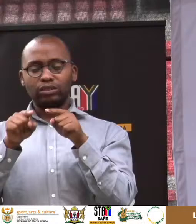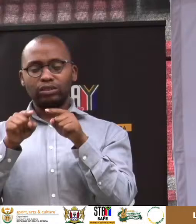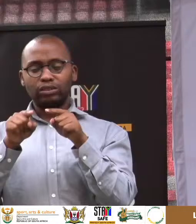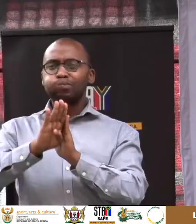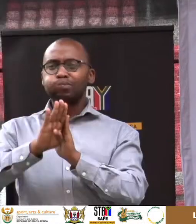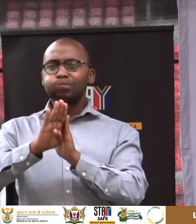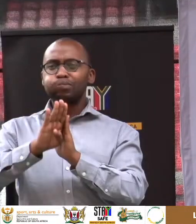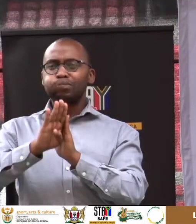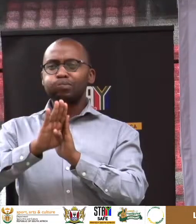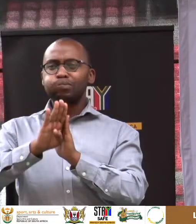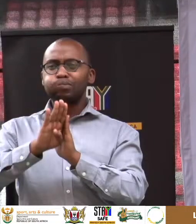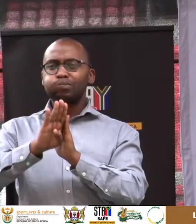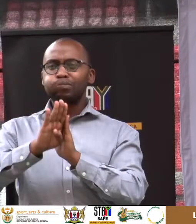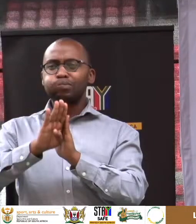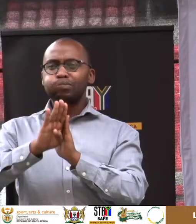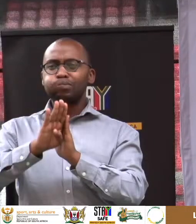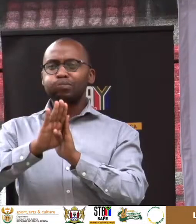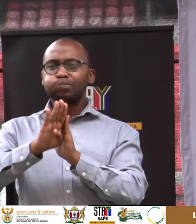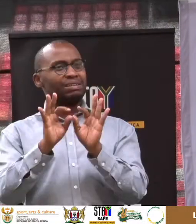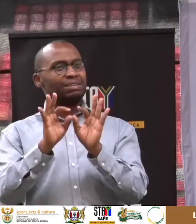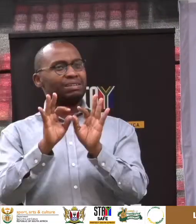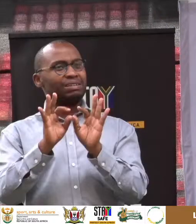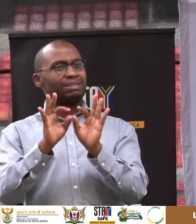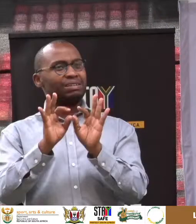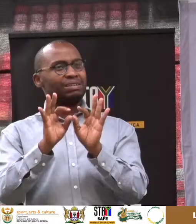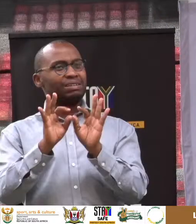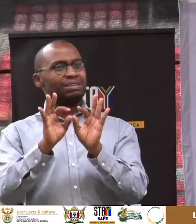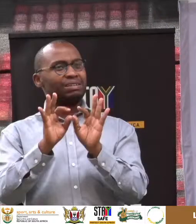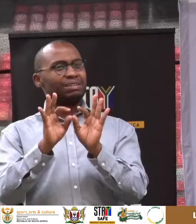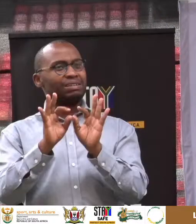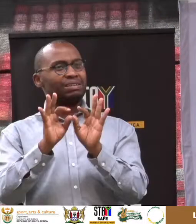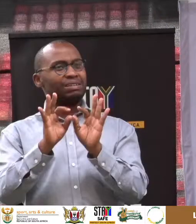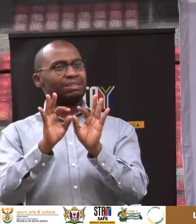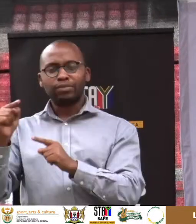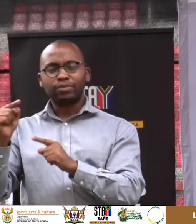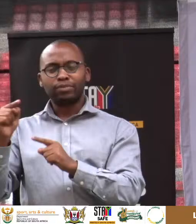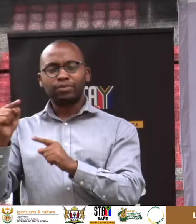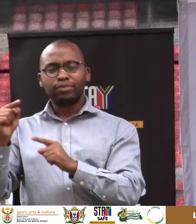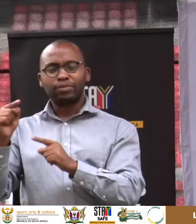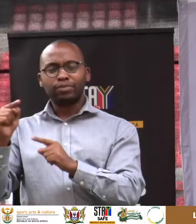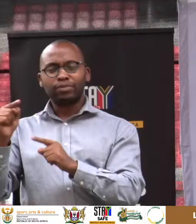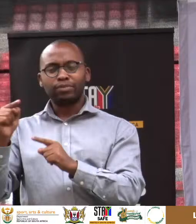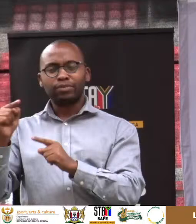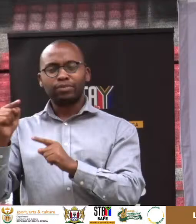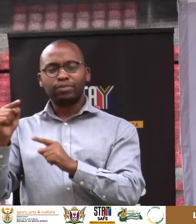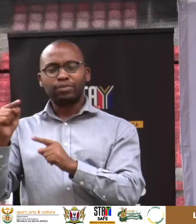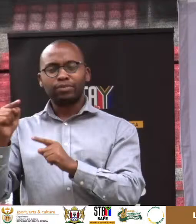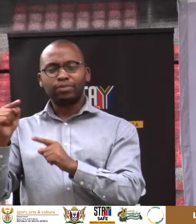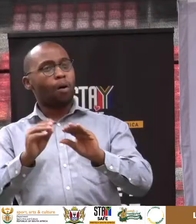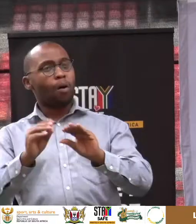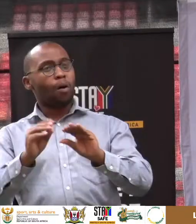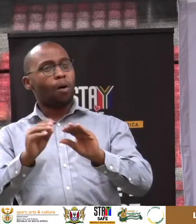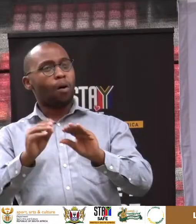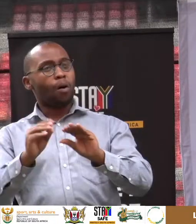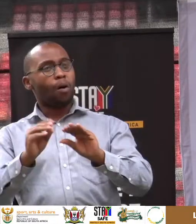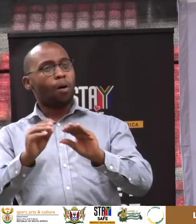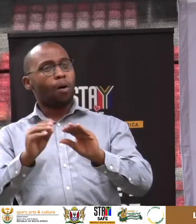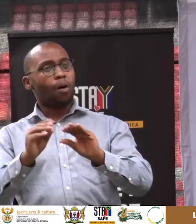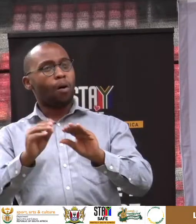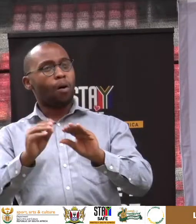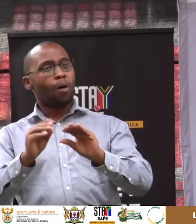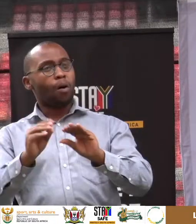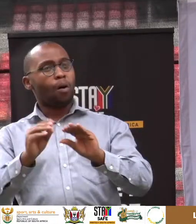families without parents, grandparents, sons and daughters. Abantu bakuthi